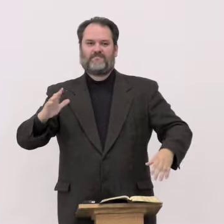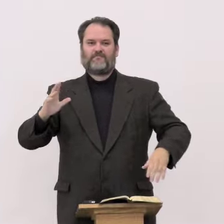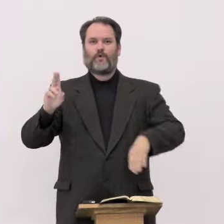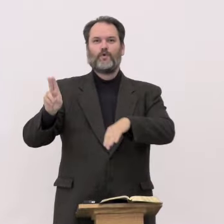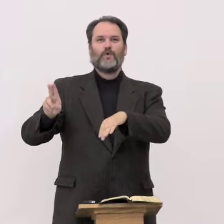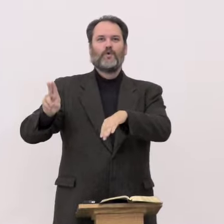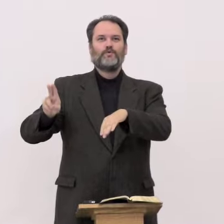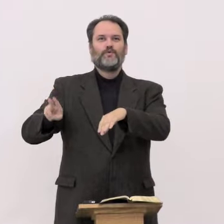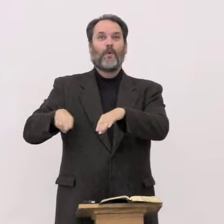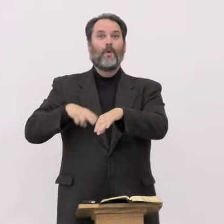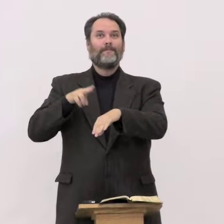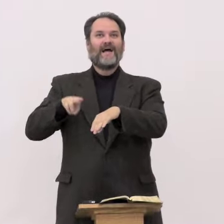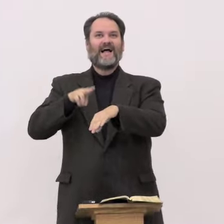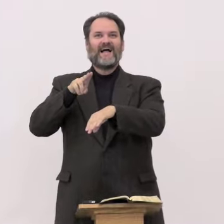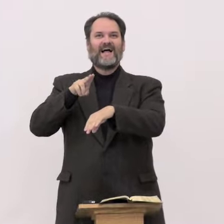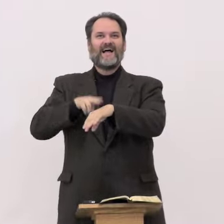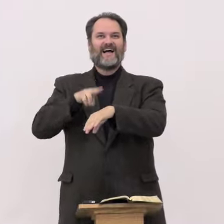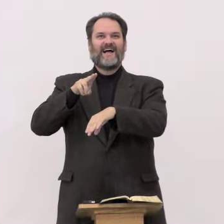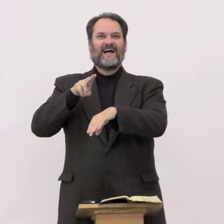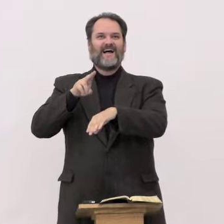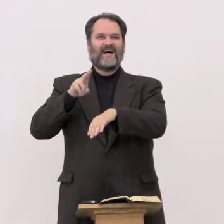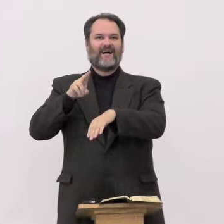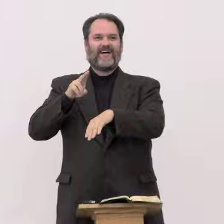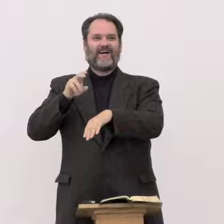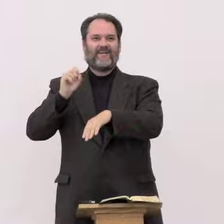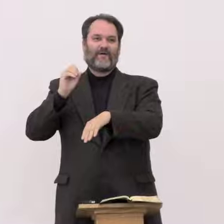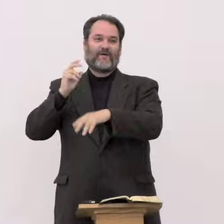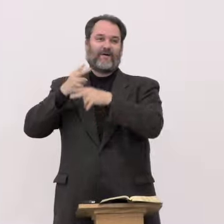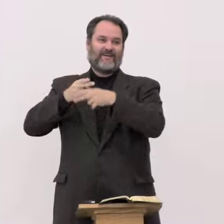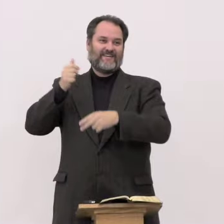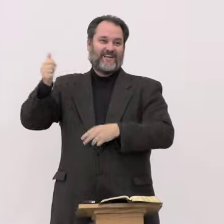or deaf, you're normal.